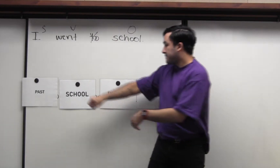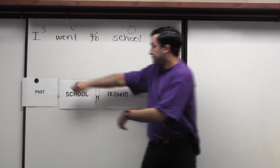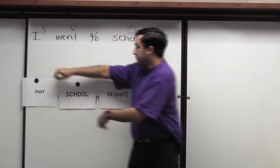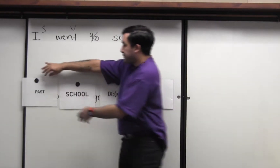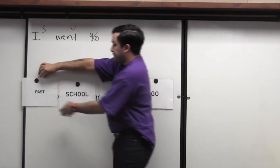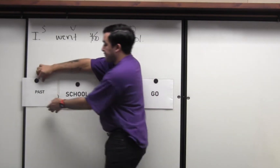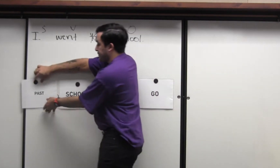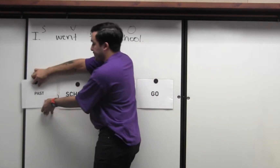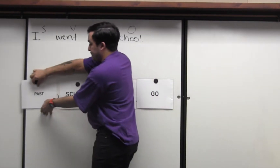sign.